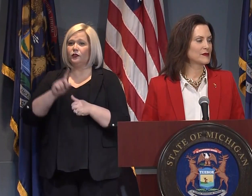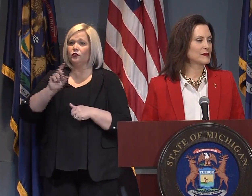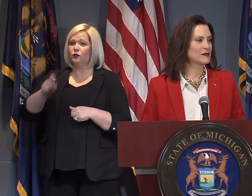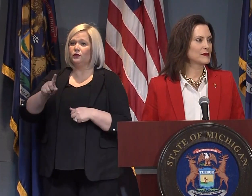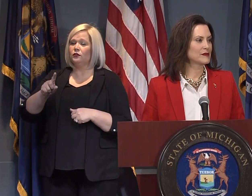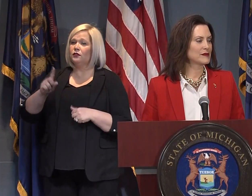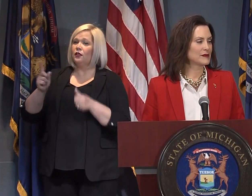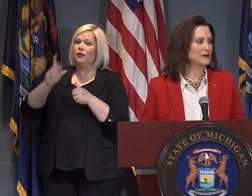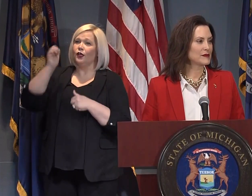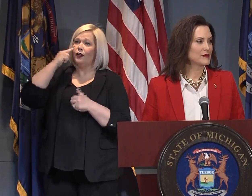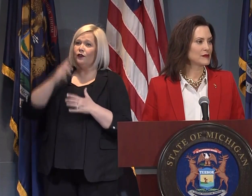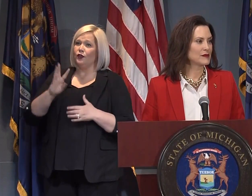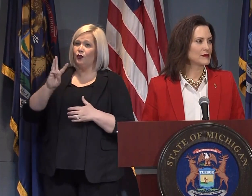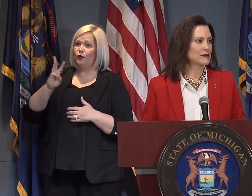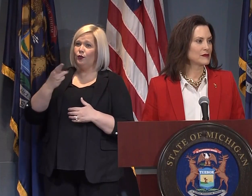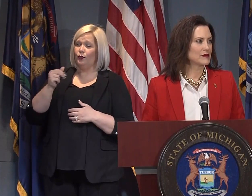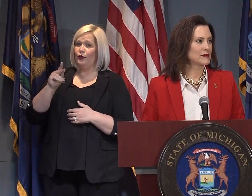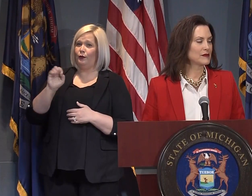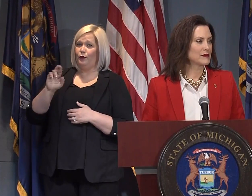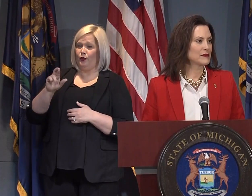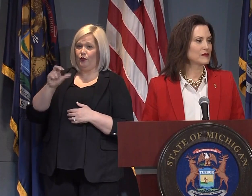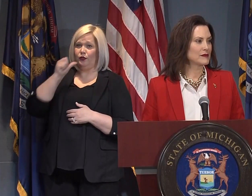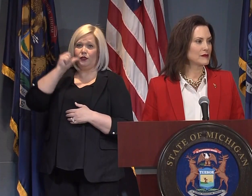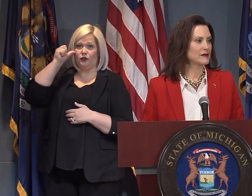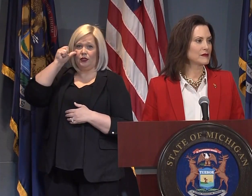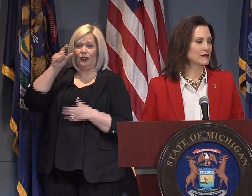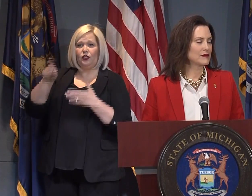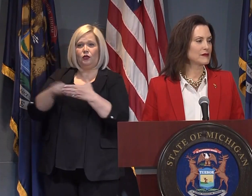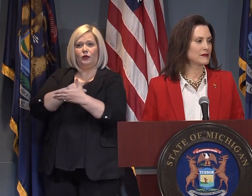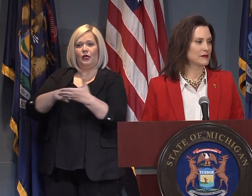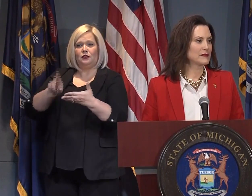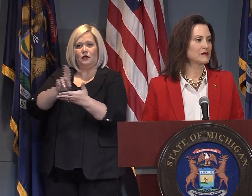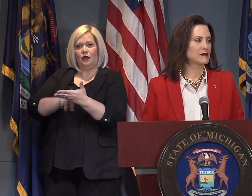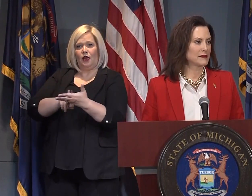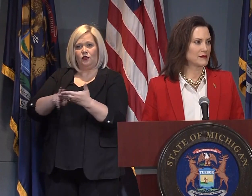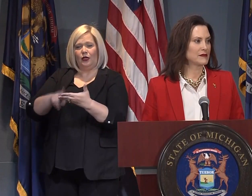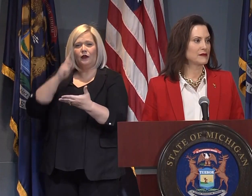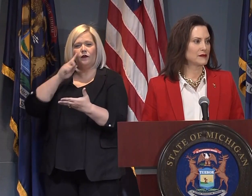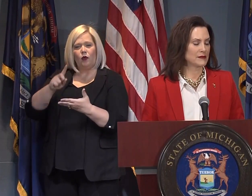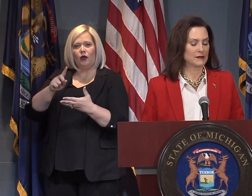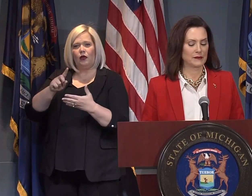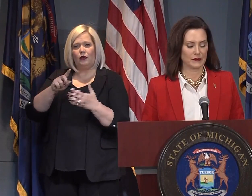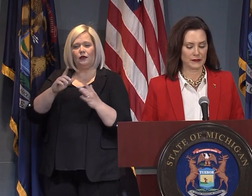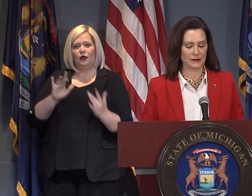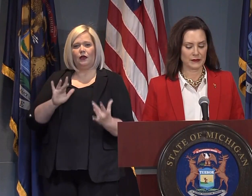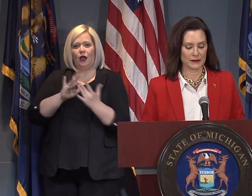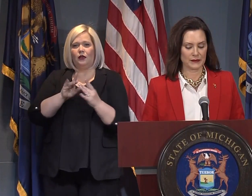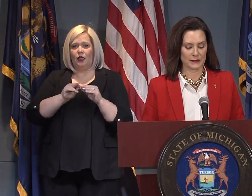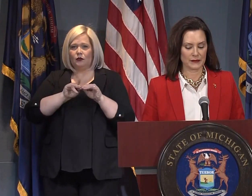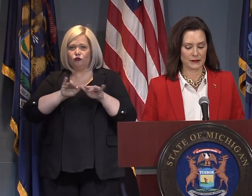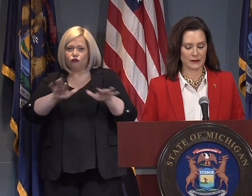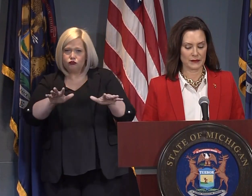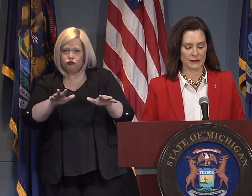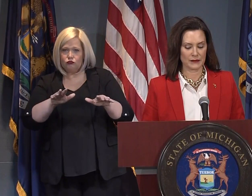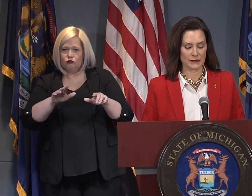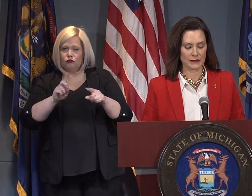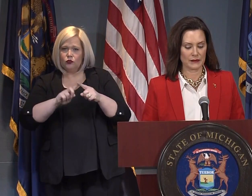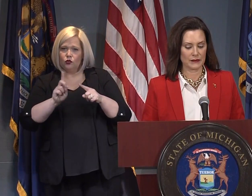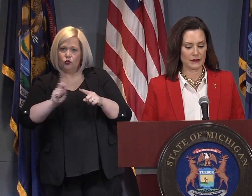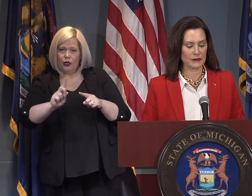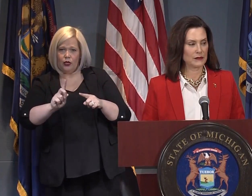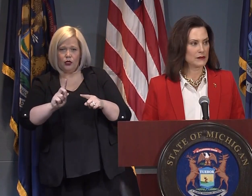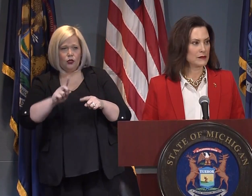Governor Whitmer, yesterday you canceled the contract for contact tracing. Do you know who made